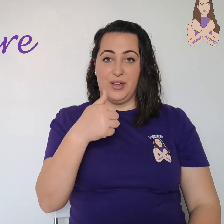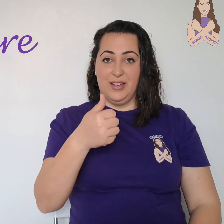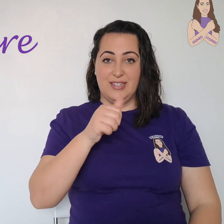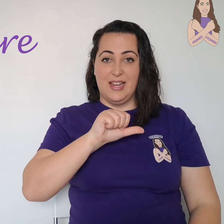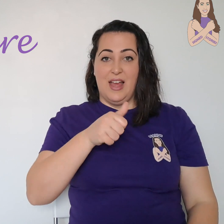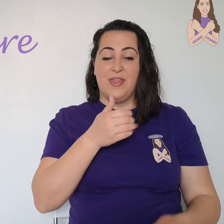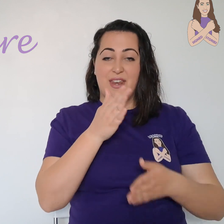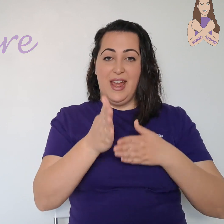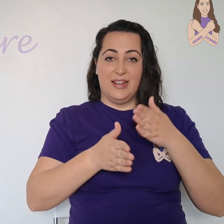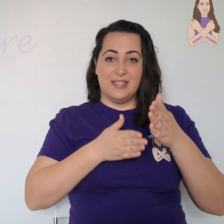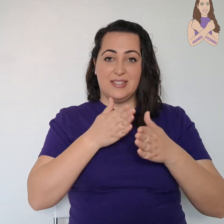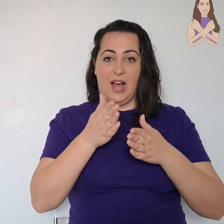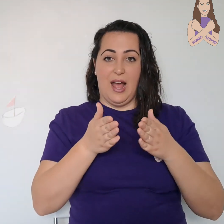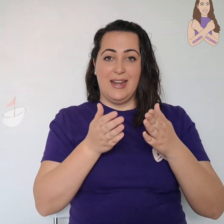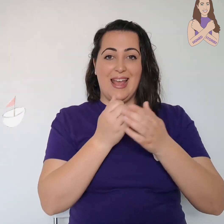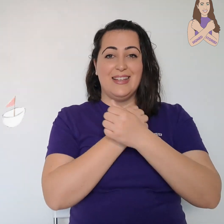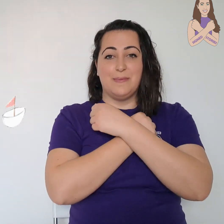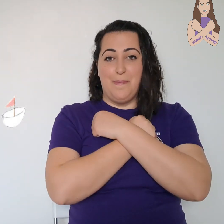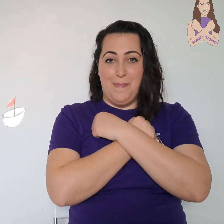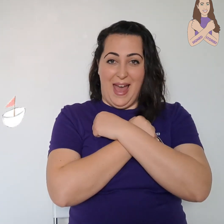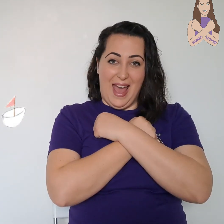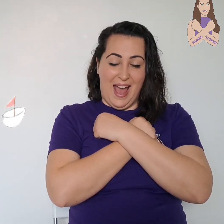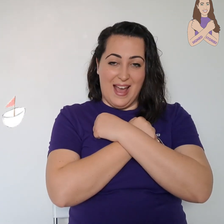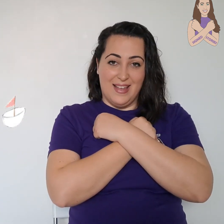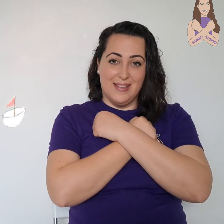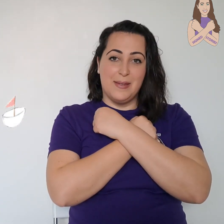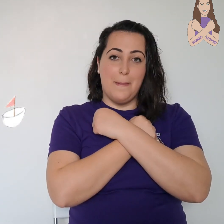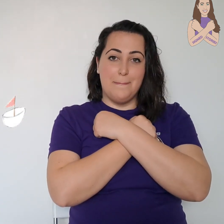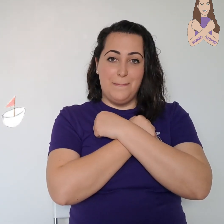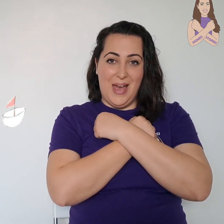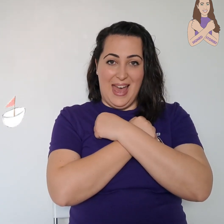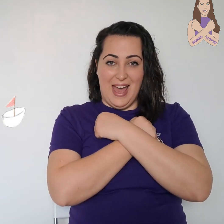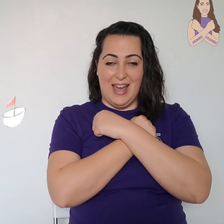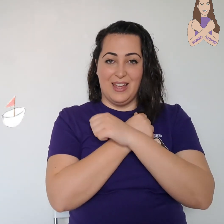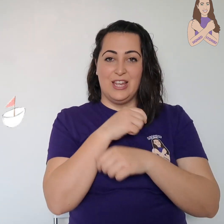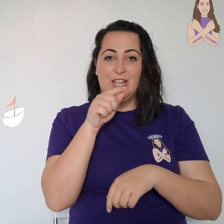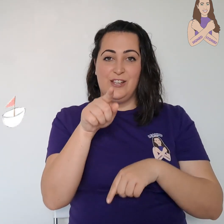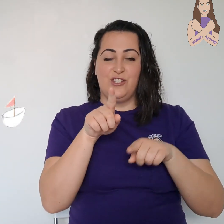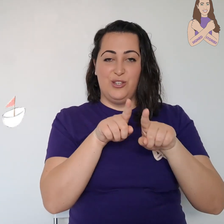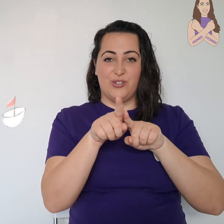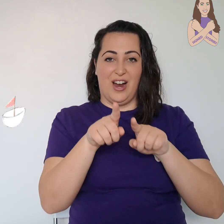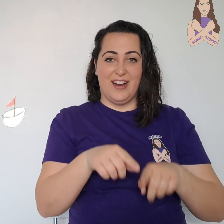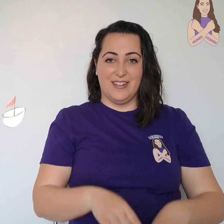Good. The next sign is bear. Bear. You try.